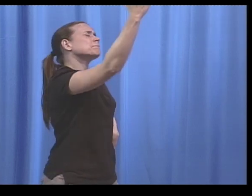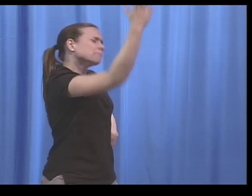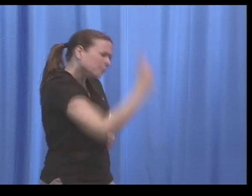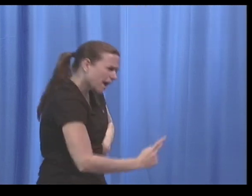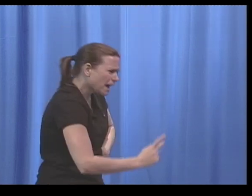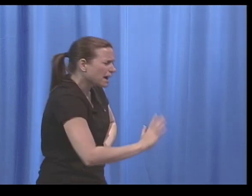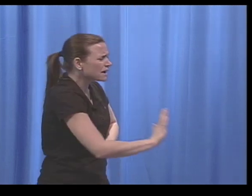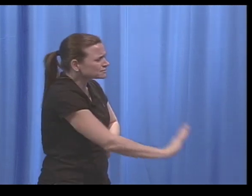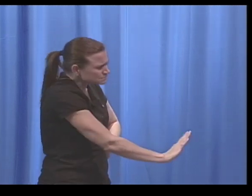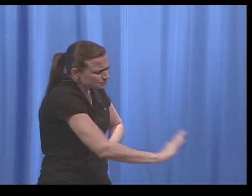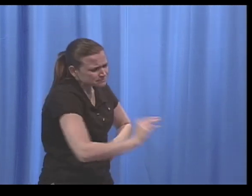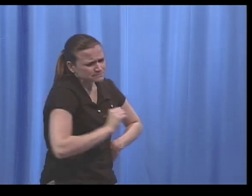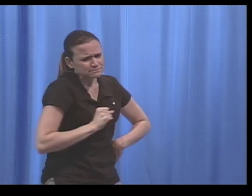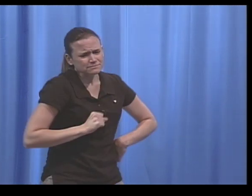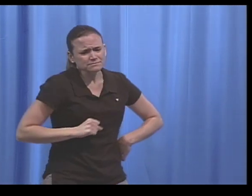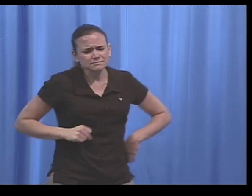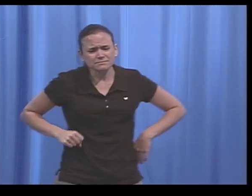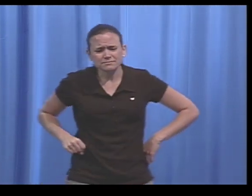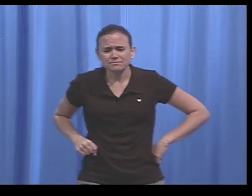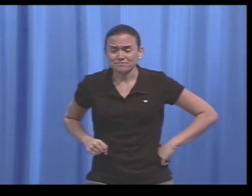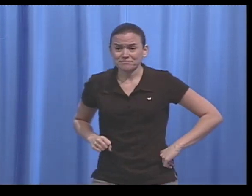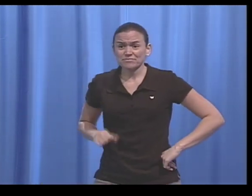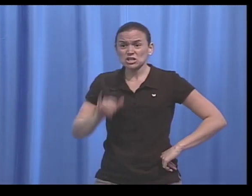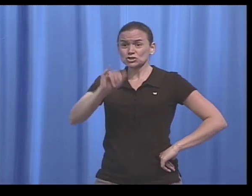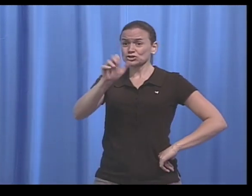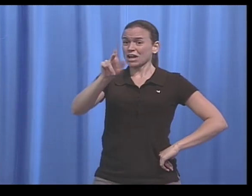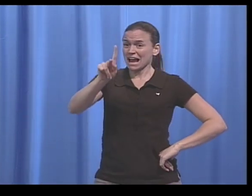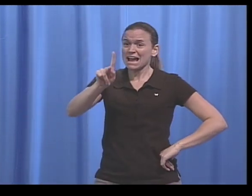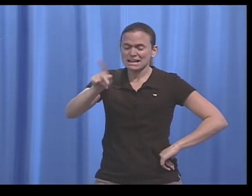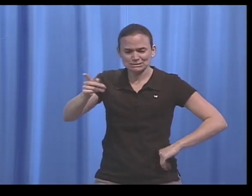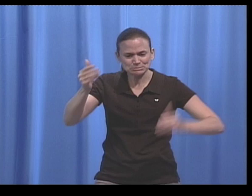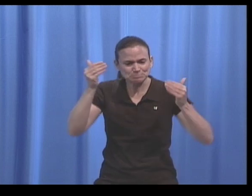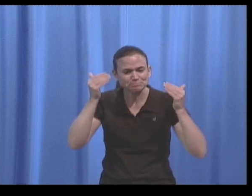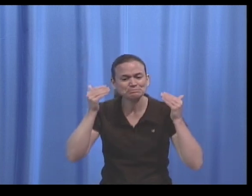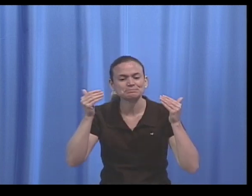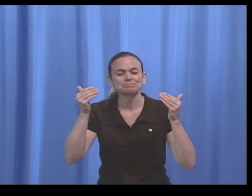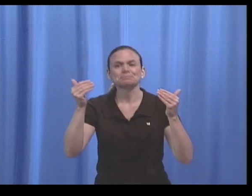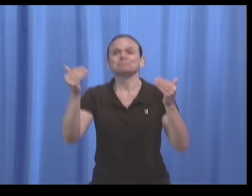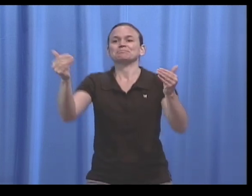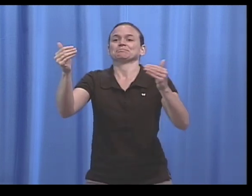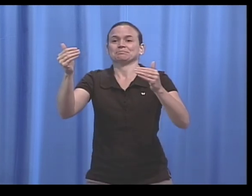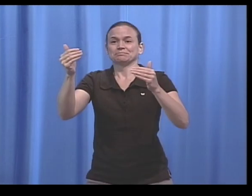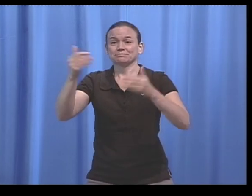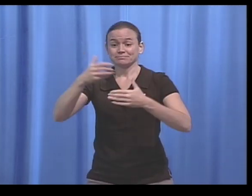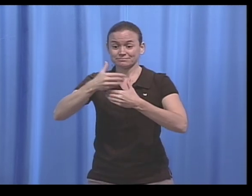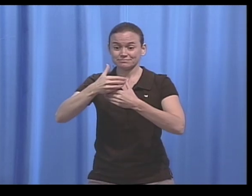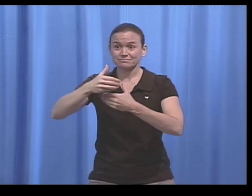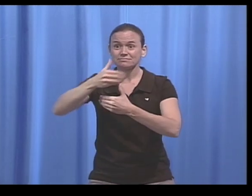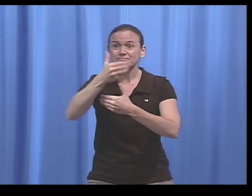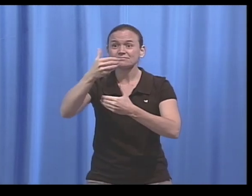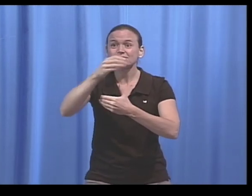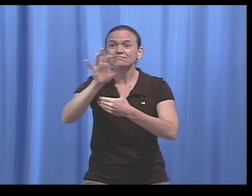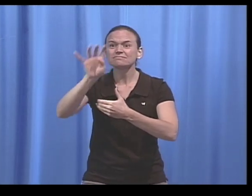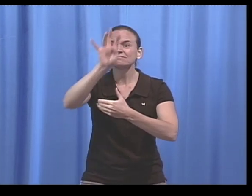replied, "but I promise I'll be back by bedtime." Jack reached the top